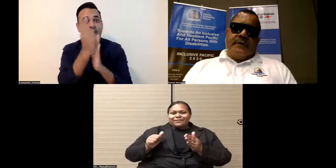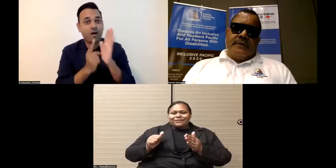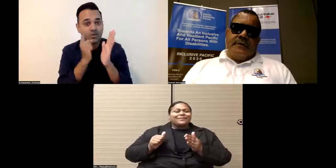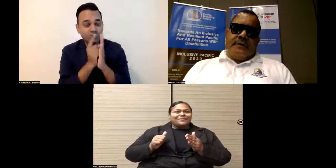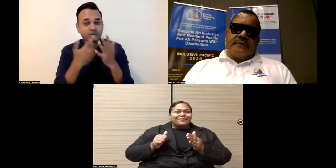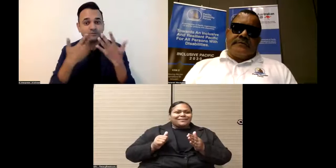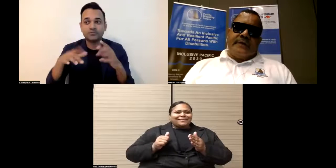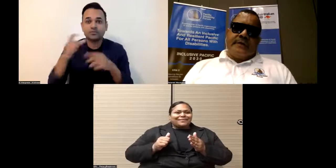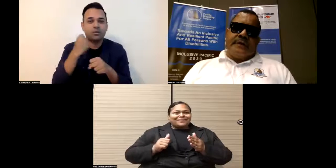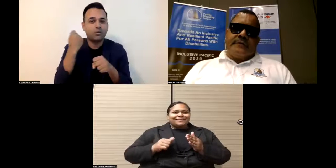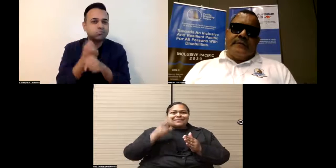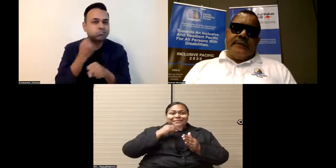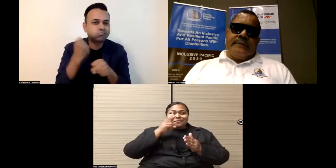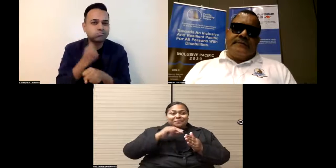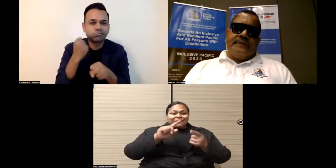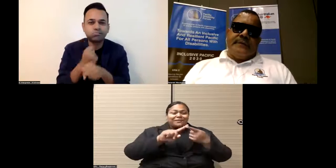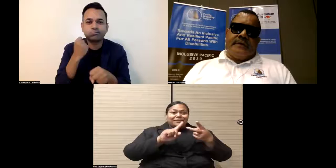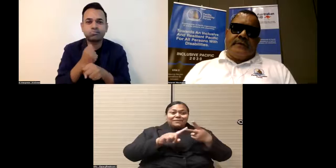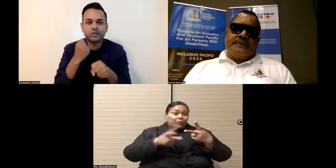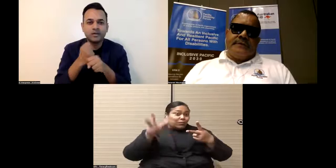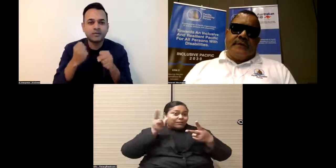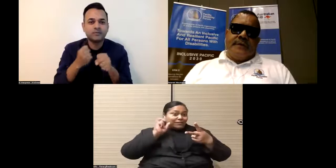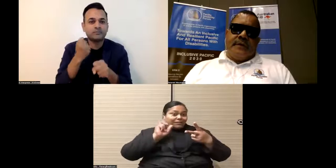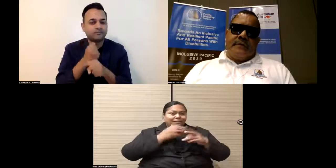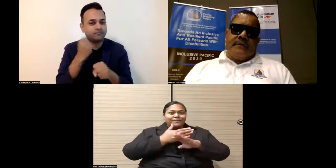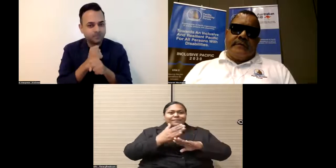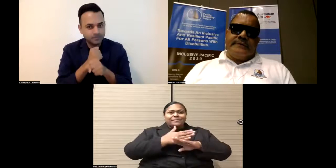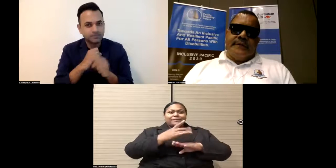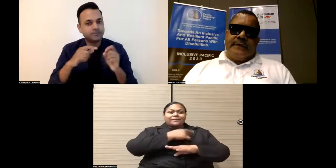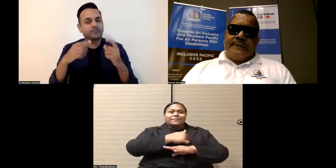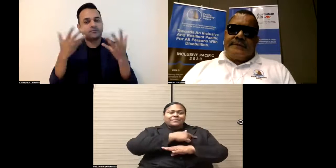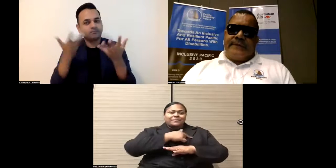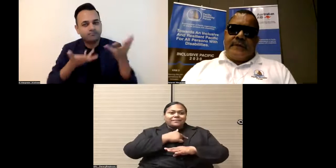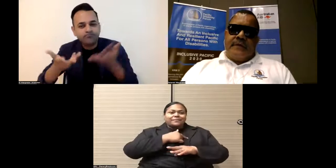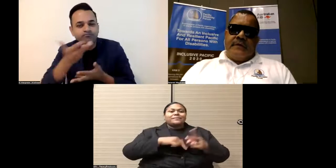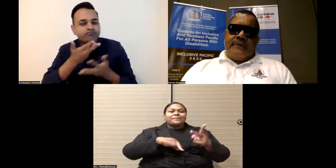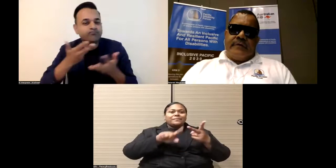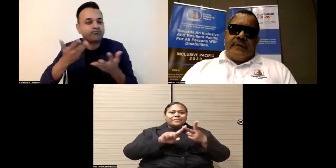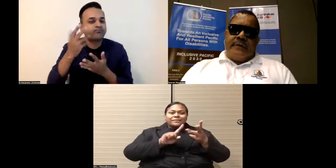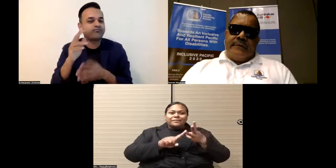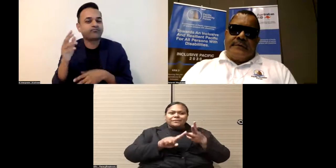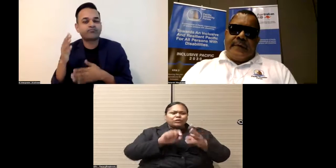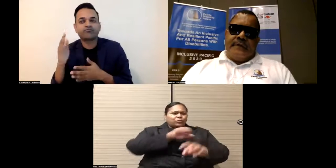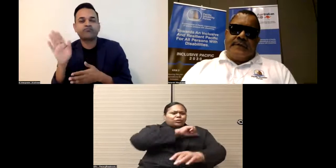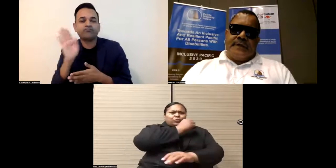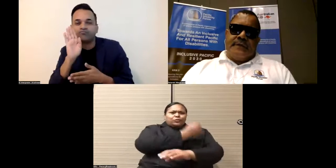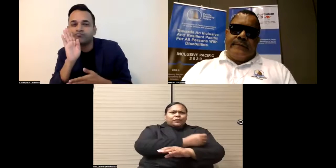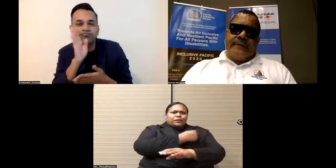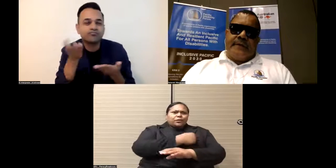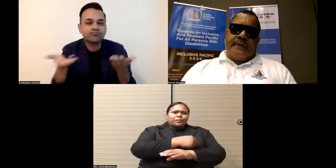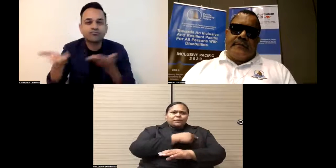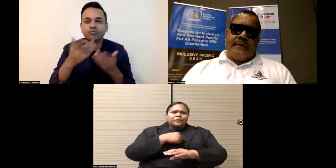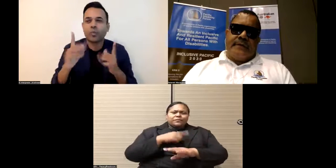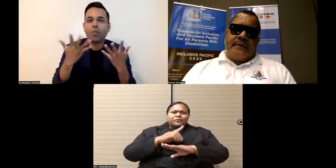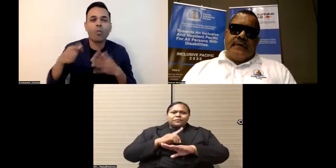or the strengthening of those commitments, disability inclusion in our region in the Pacific from various partners. And